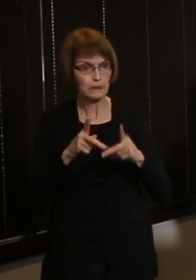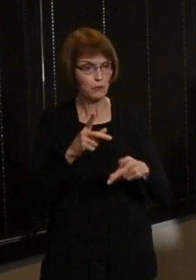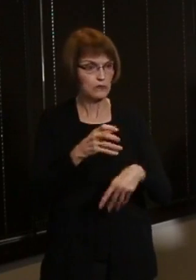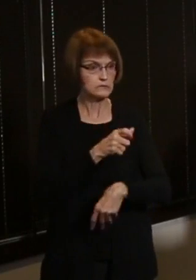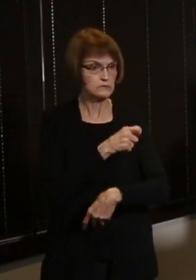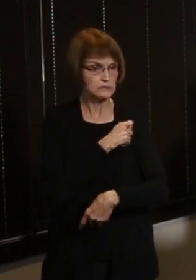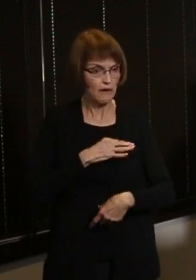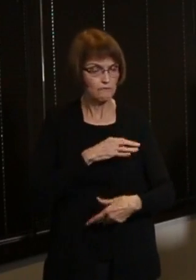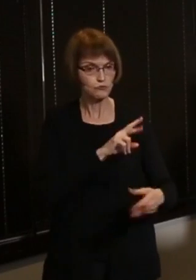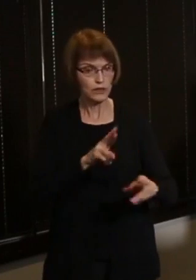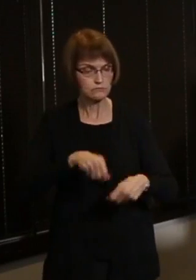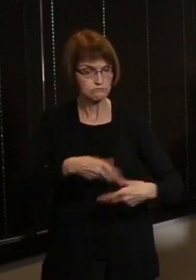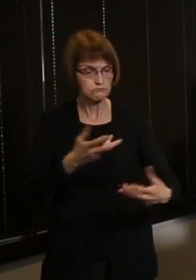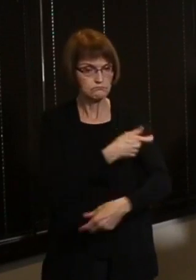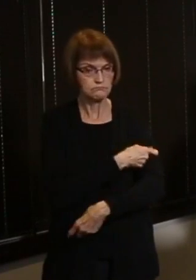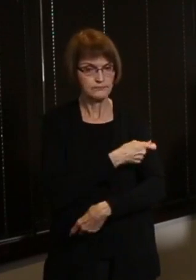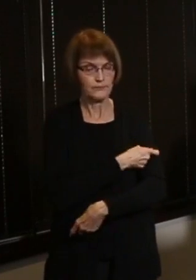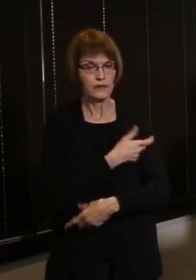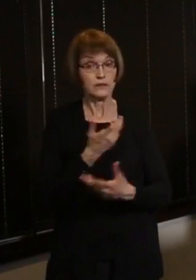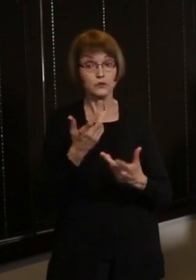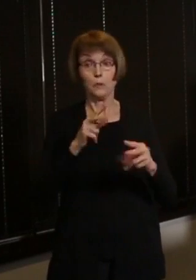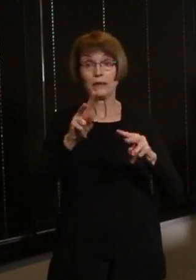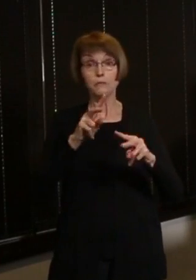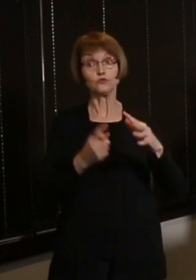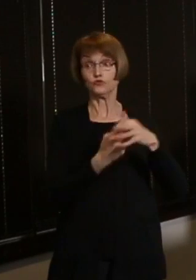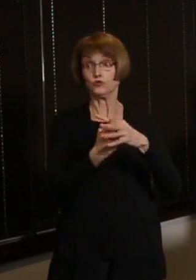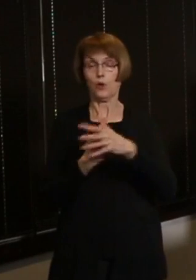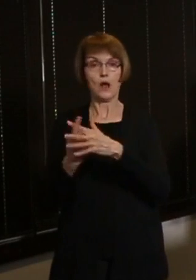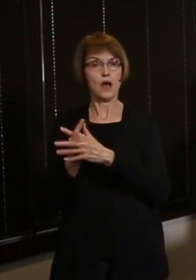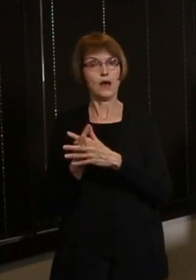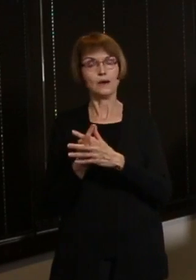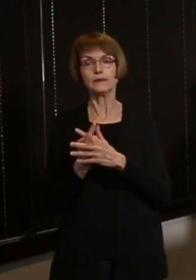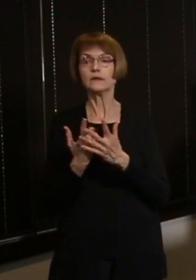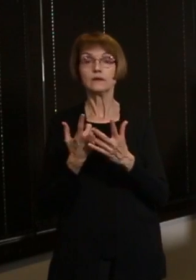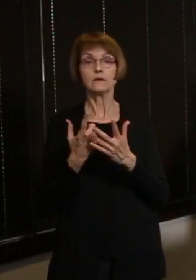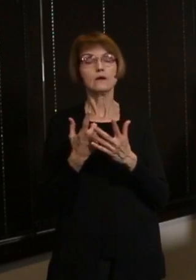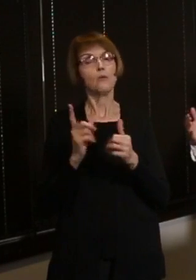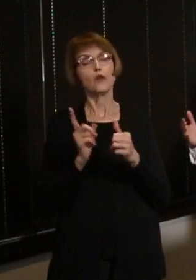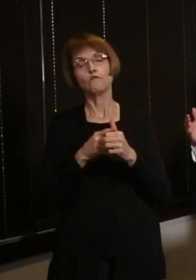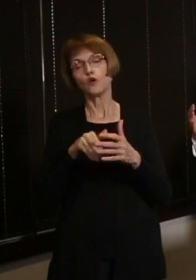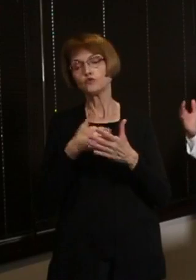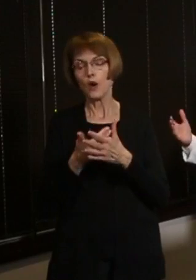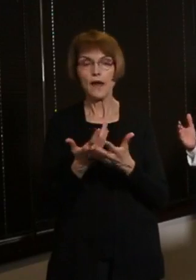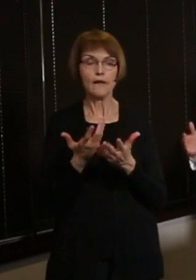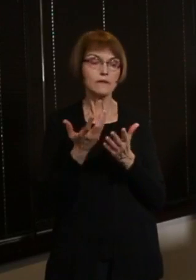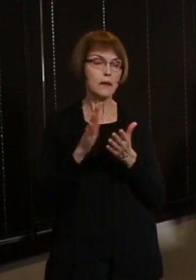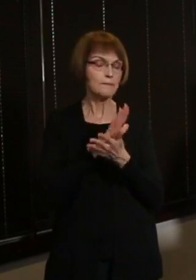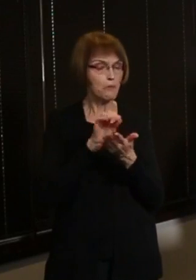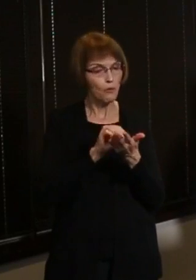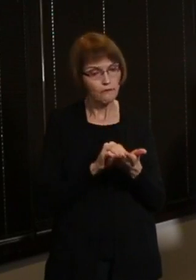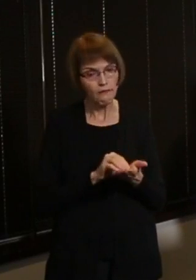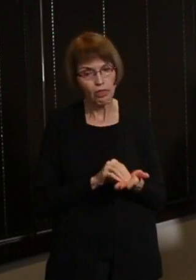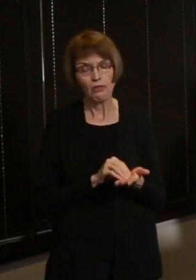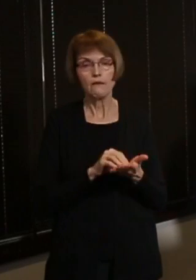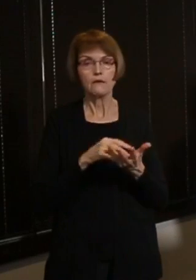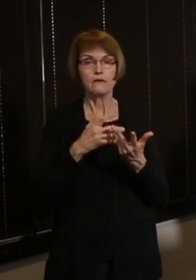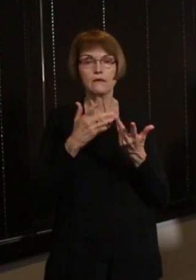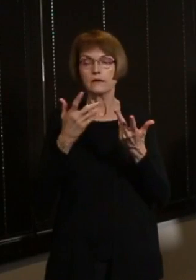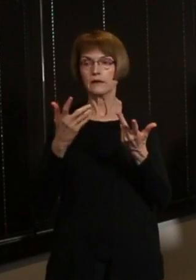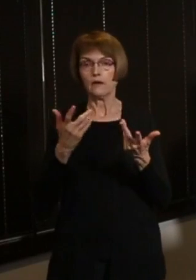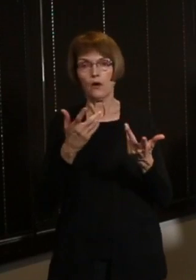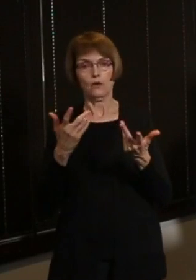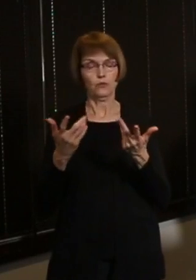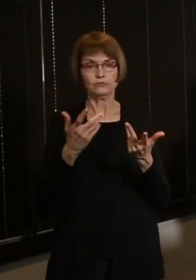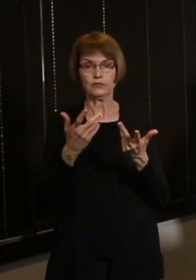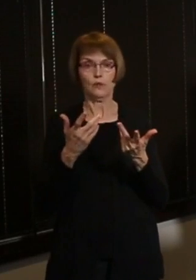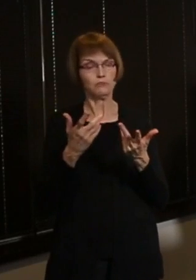those different things, because it takes time with walk-ins to do all the paperwork, get it registered, and then you want to make sure you're planning out all of the vaccine that you're going to be